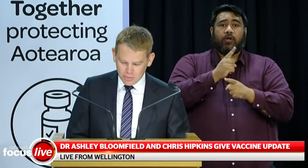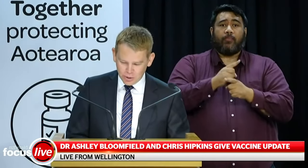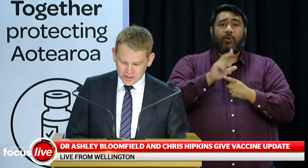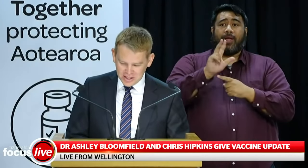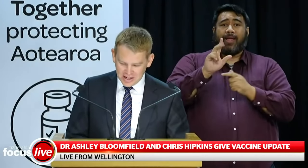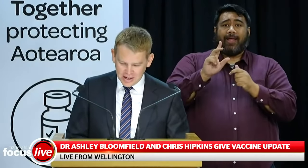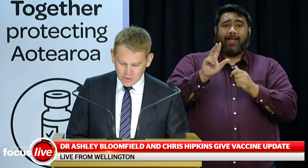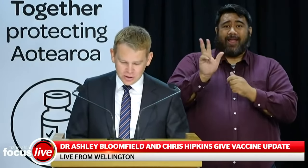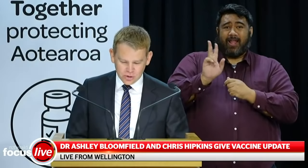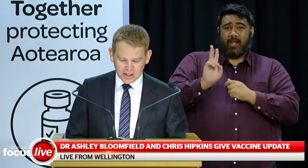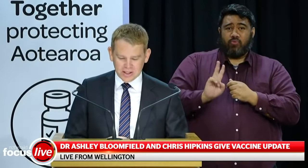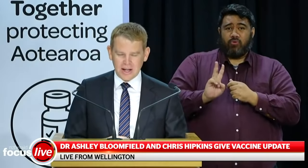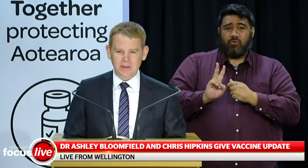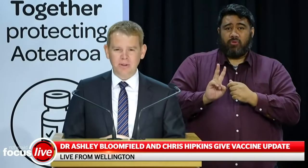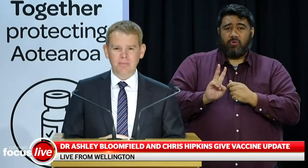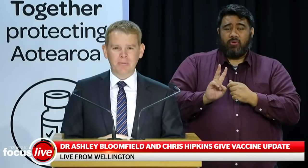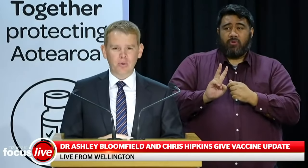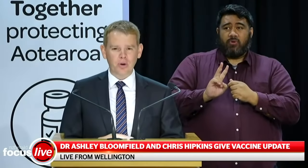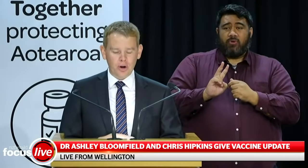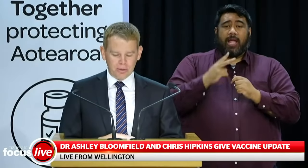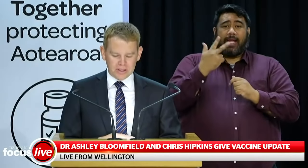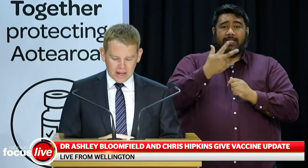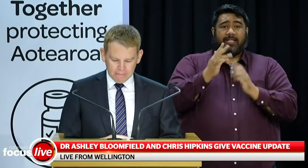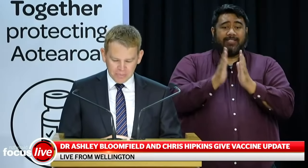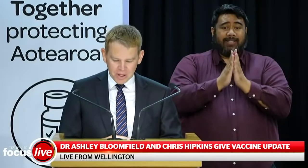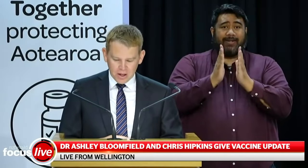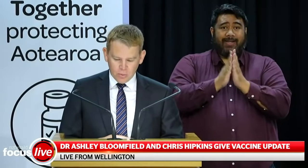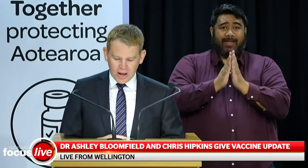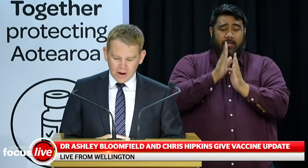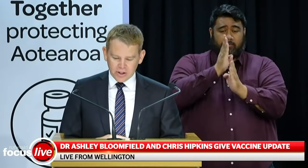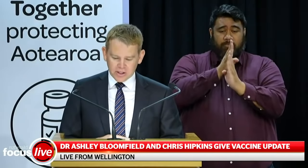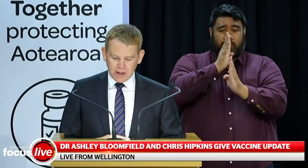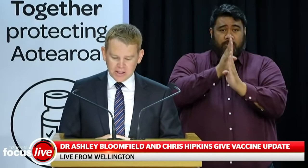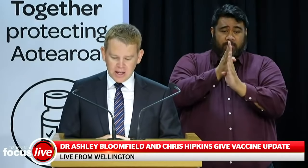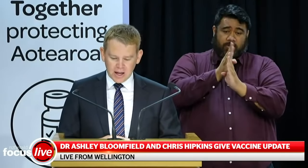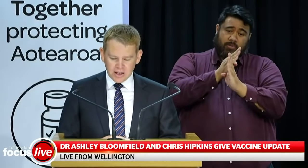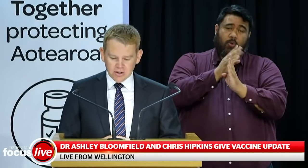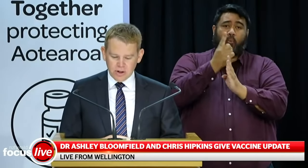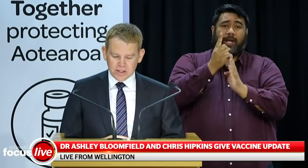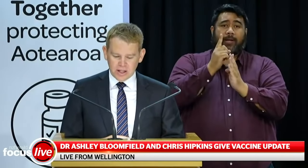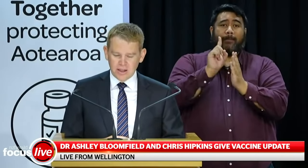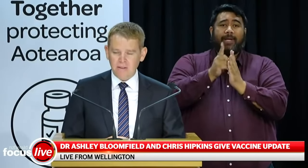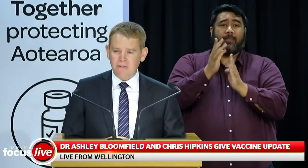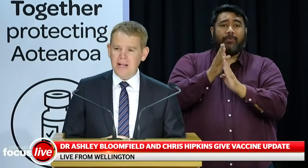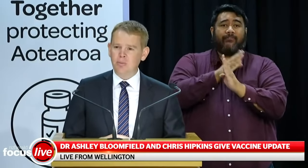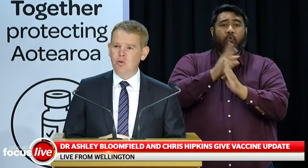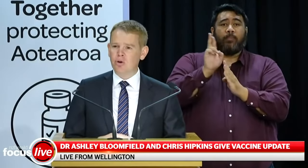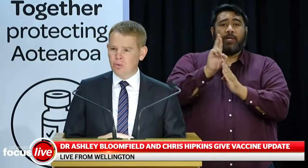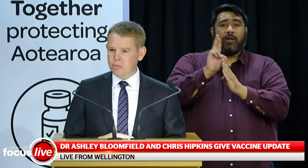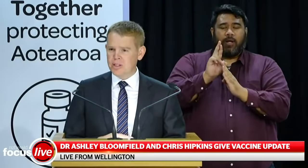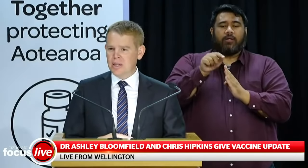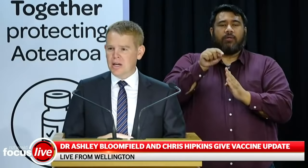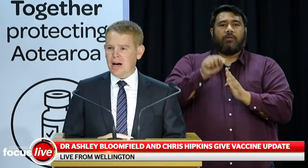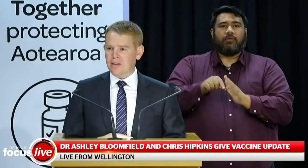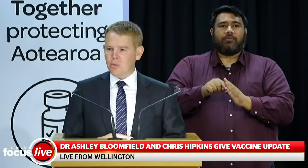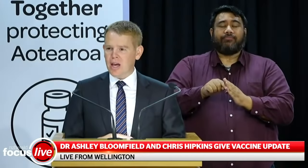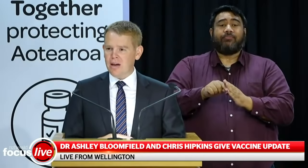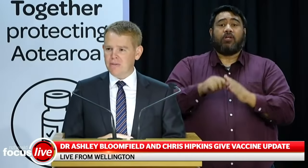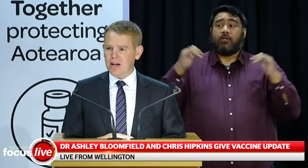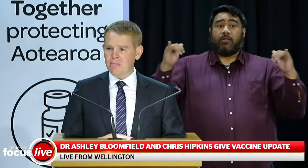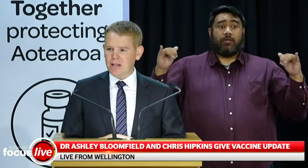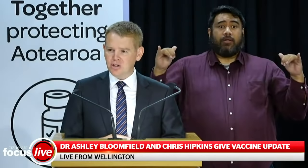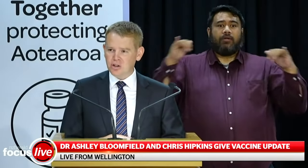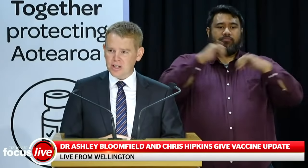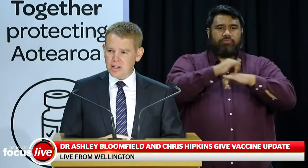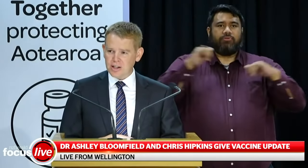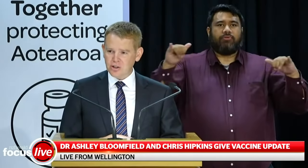18th of April on Sunday, when the Trans-Tasman bubble opens up, we are expecting an increase in the available rooms that we have